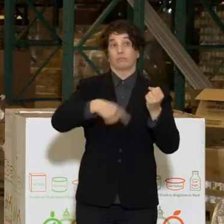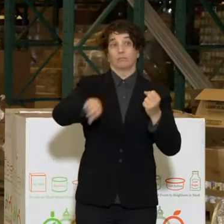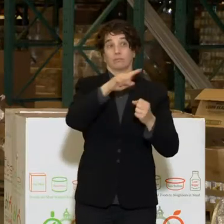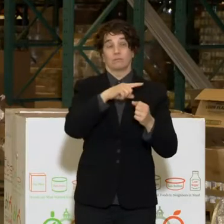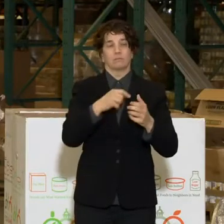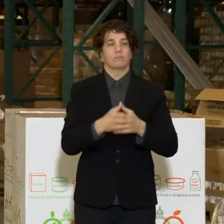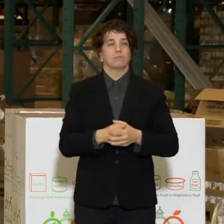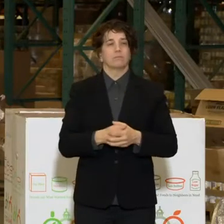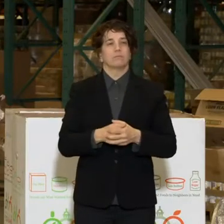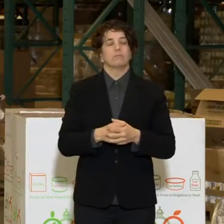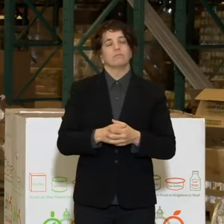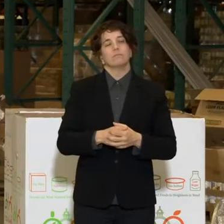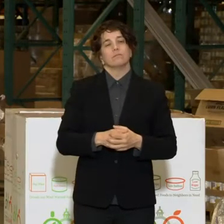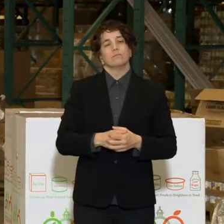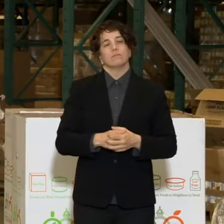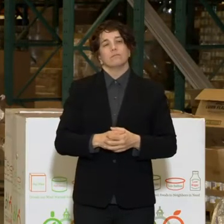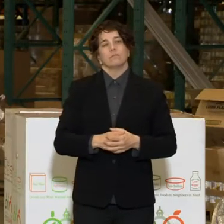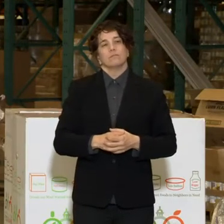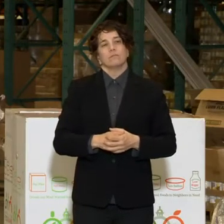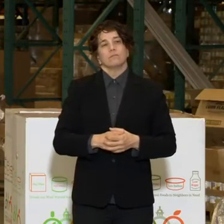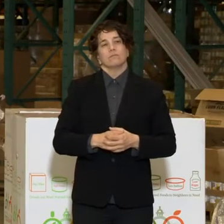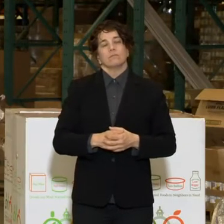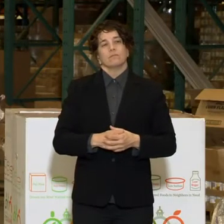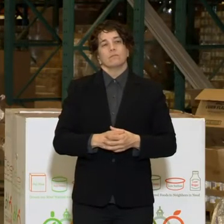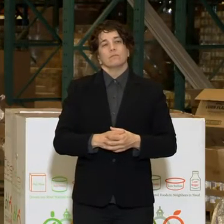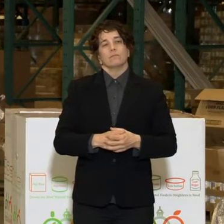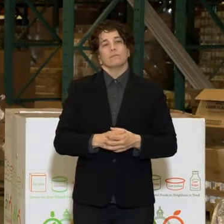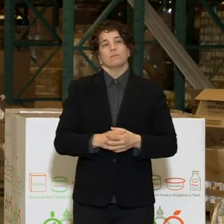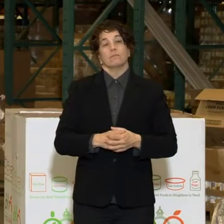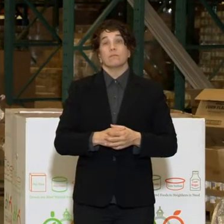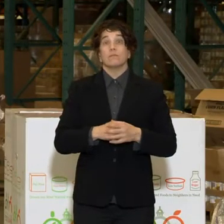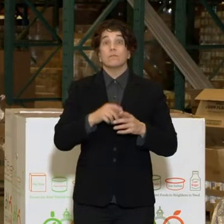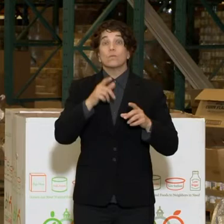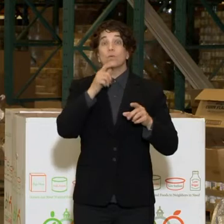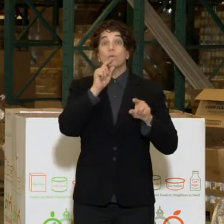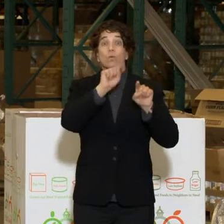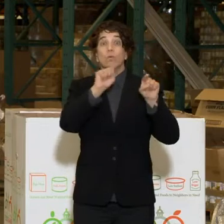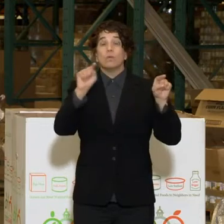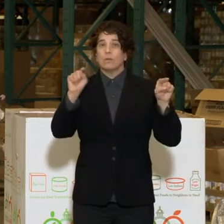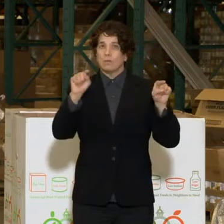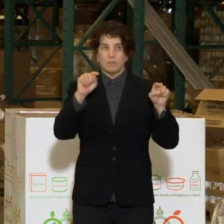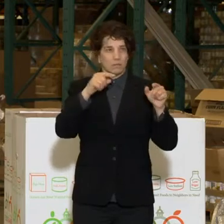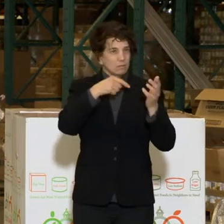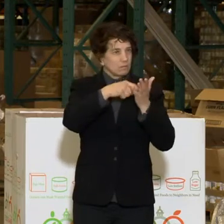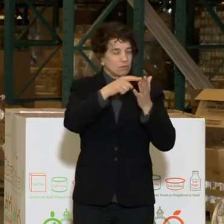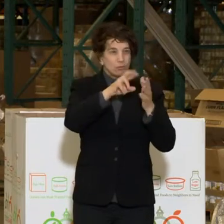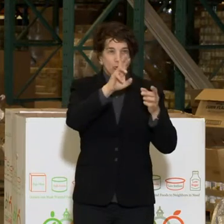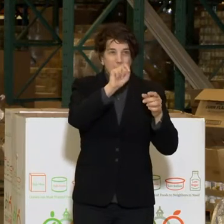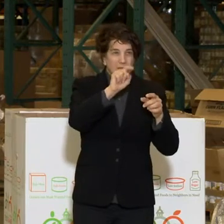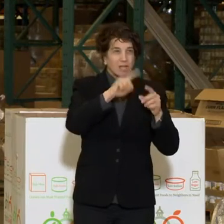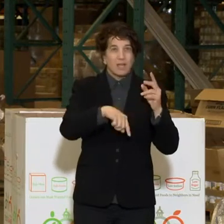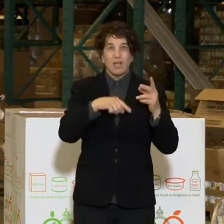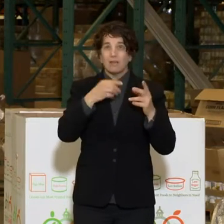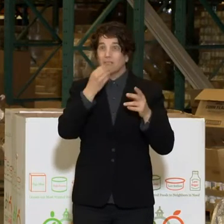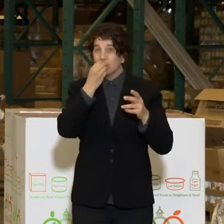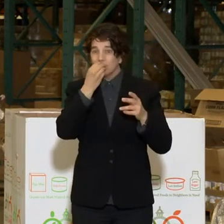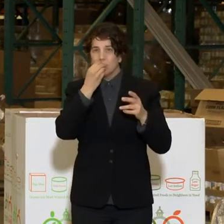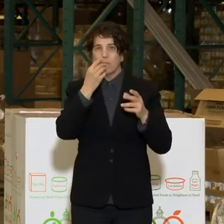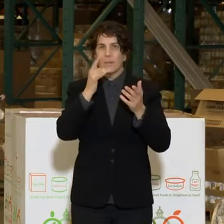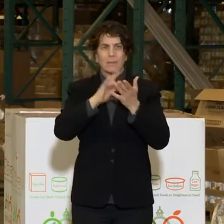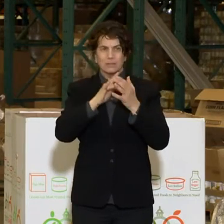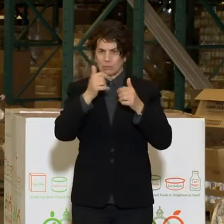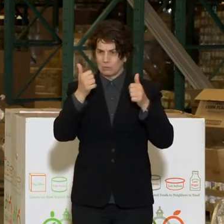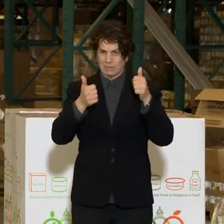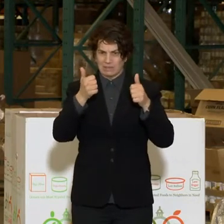who are facing eviction, and they're choosing to take medication over buying groceries. In addition to this